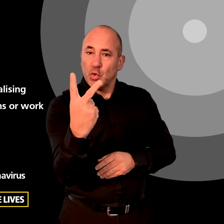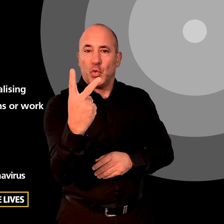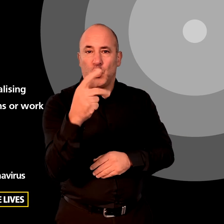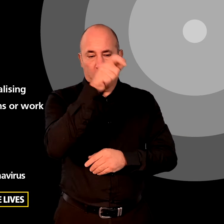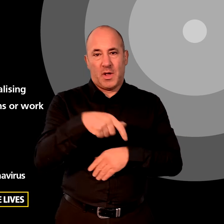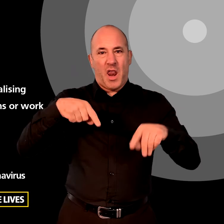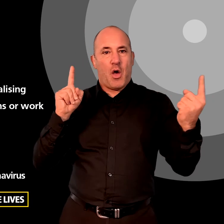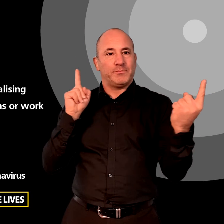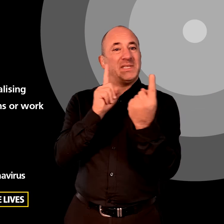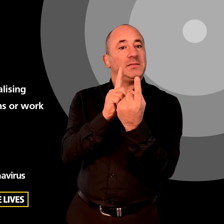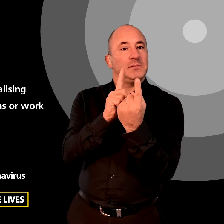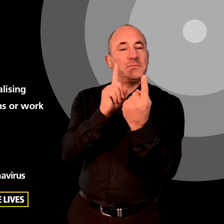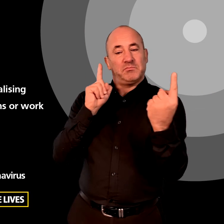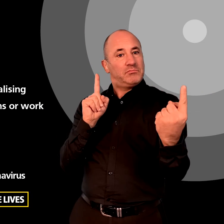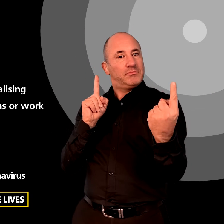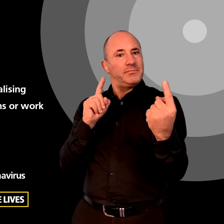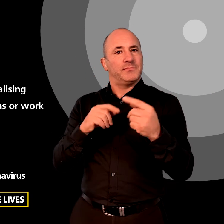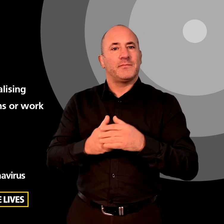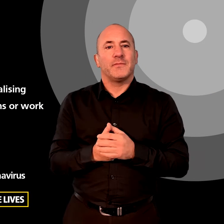For further details, go to